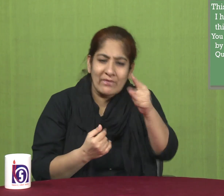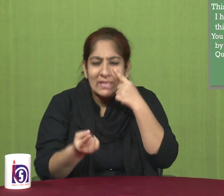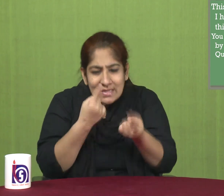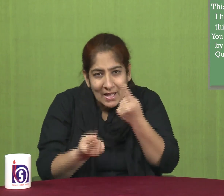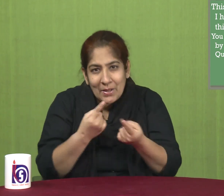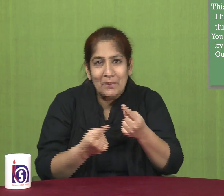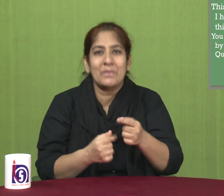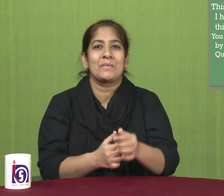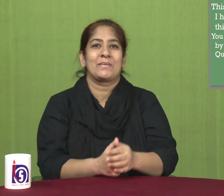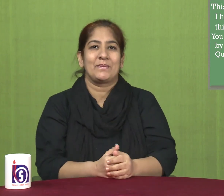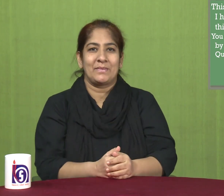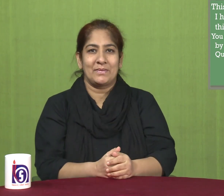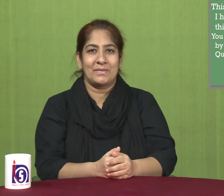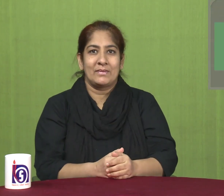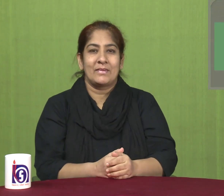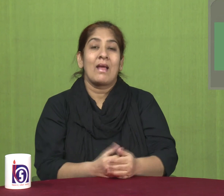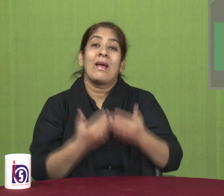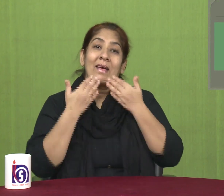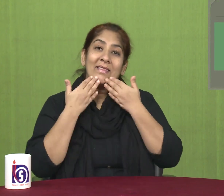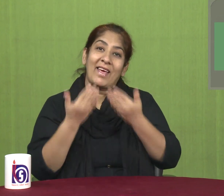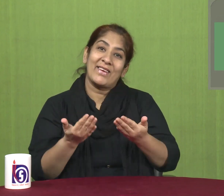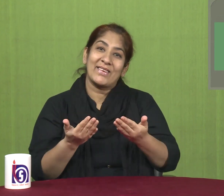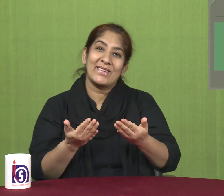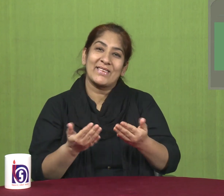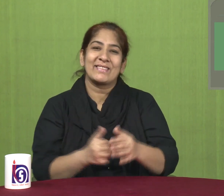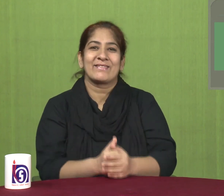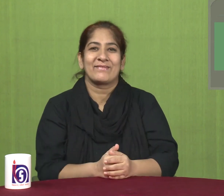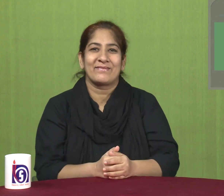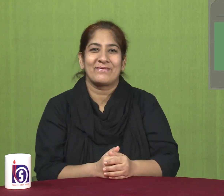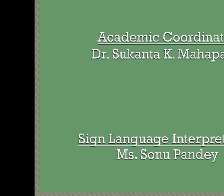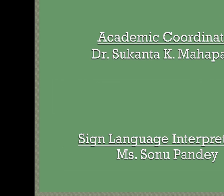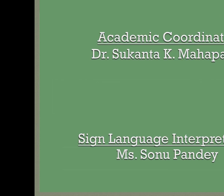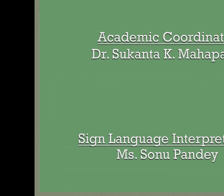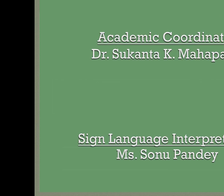Thank you.